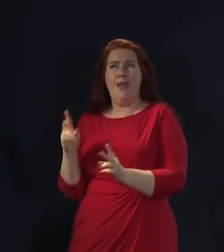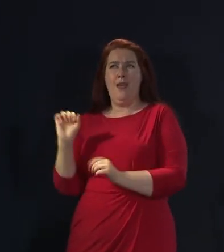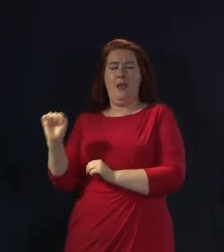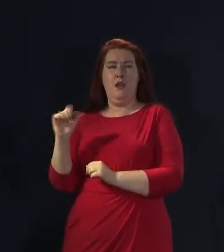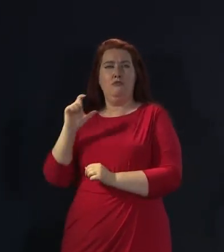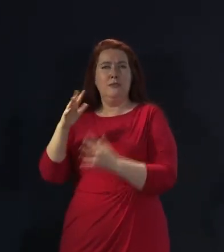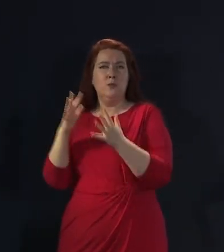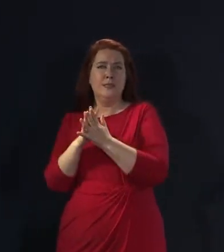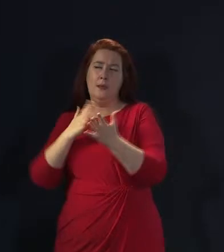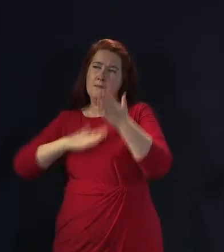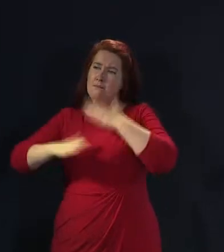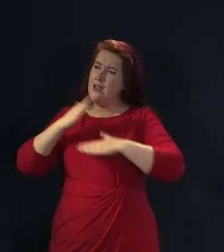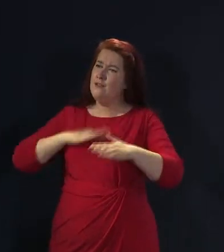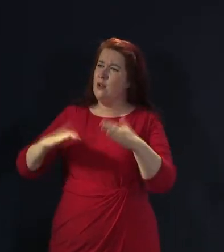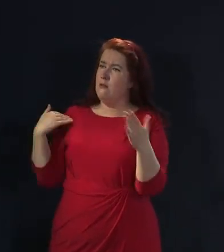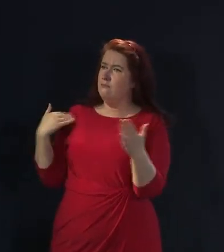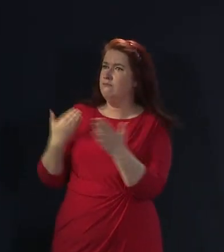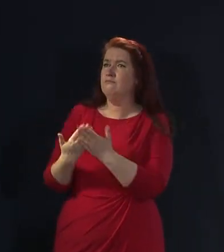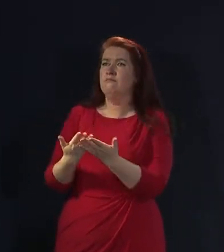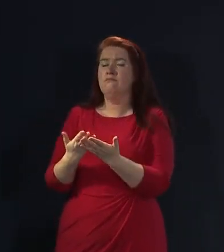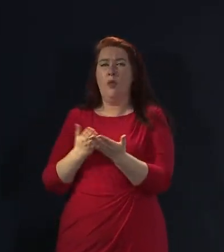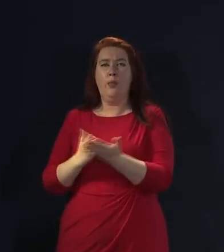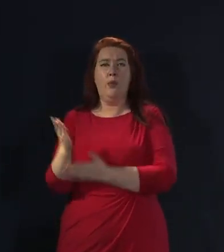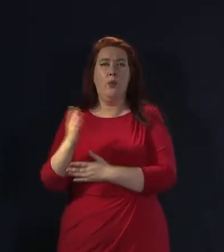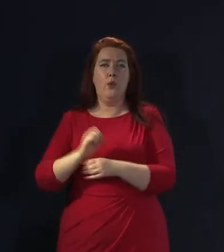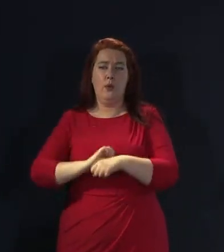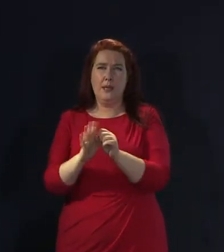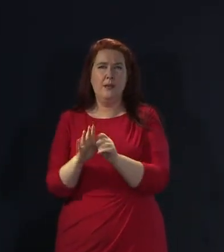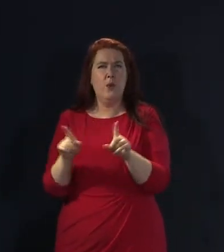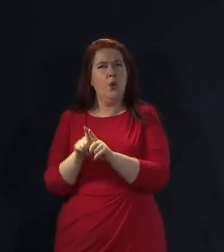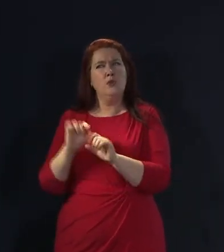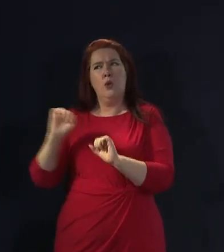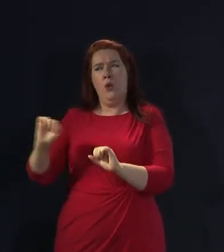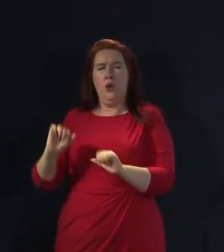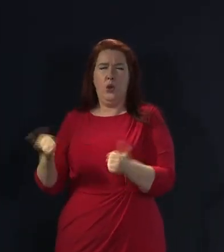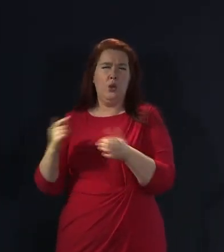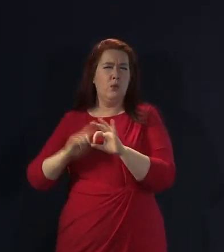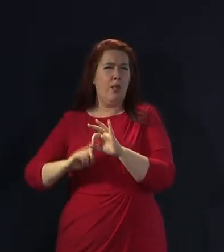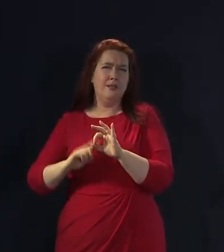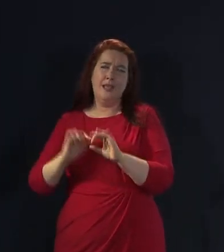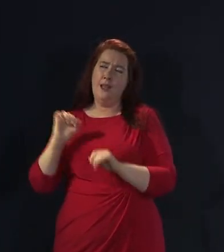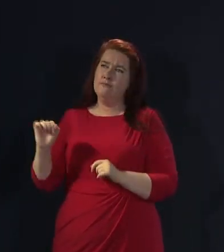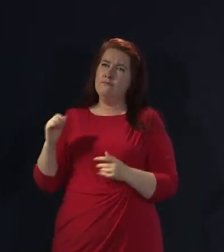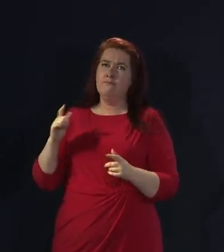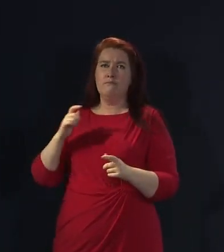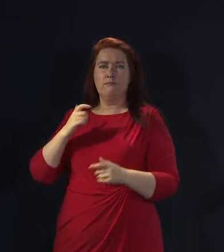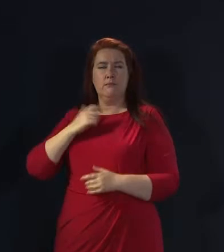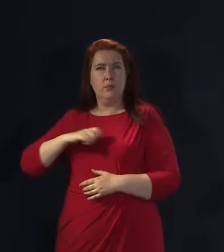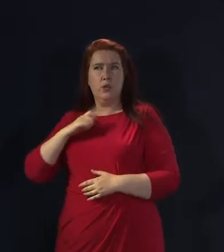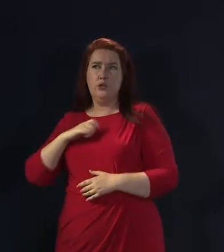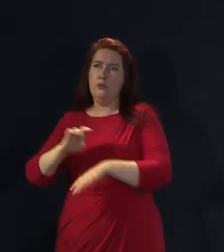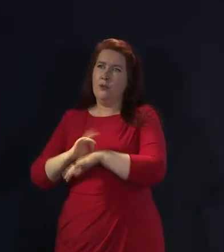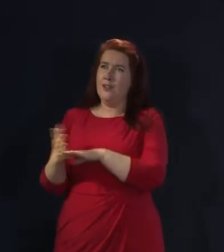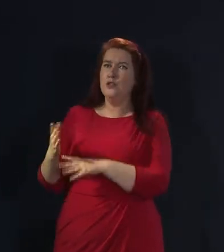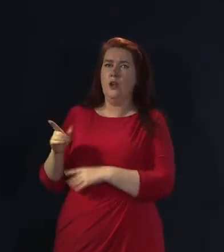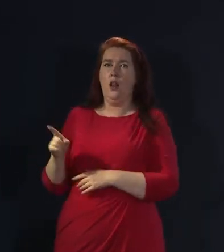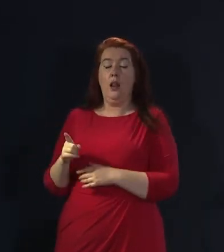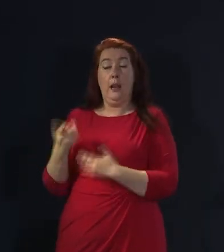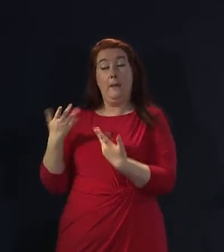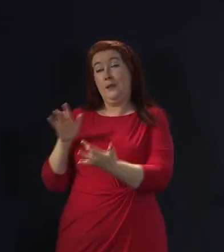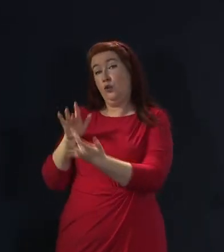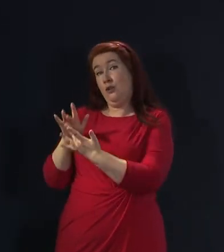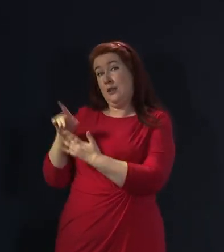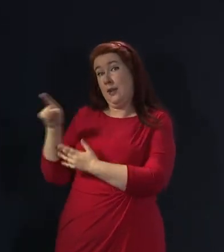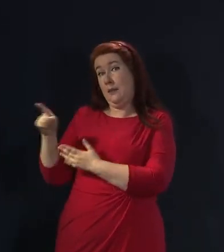conducted himself generally over the course of the pandemic, but just in the qualities that he brings from a professional perspective as well. I was in contact with